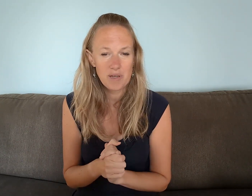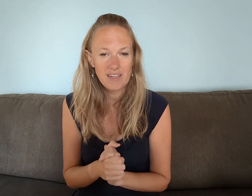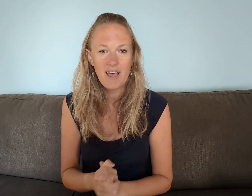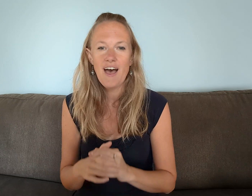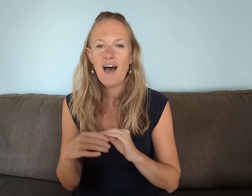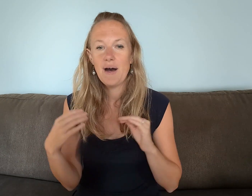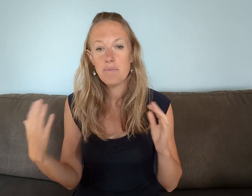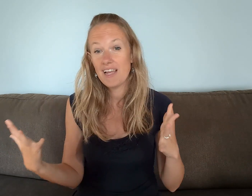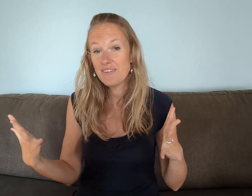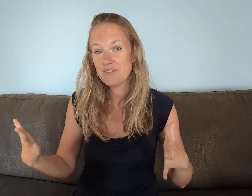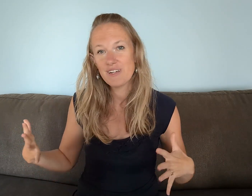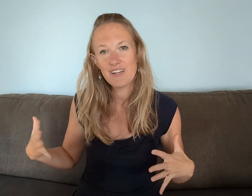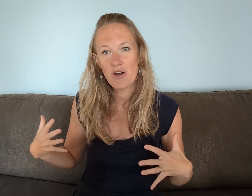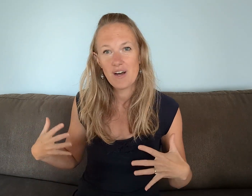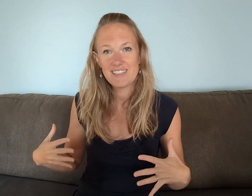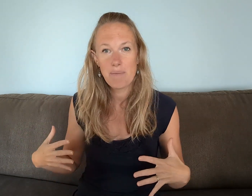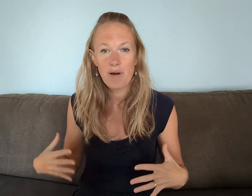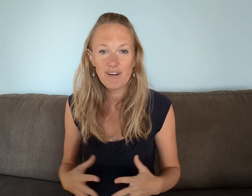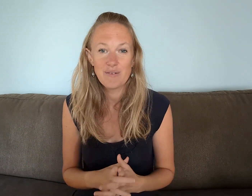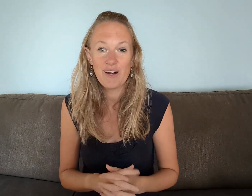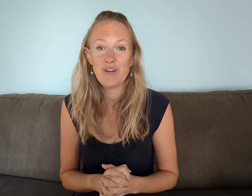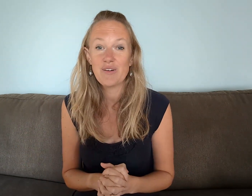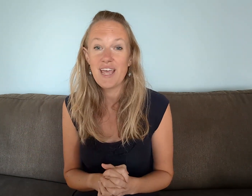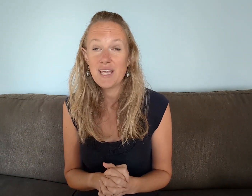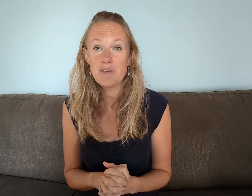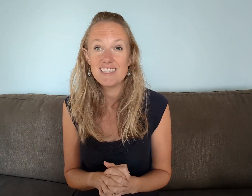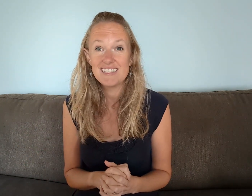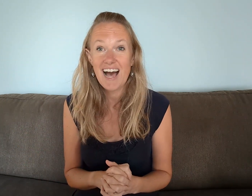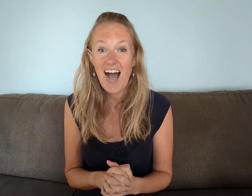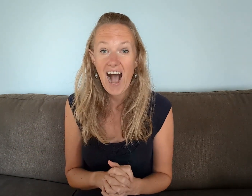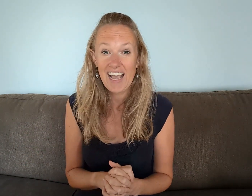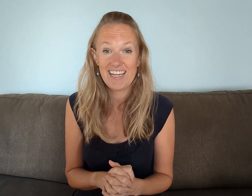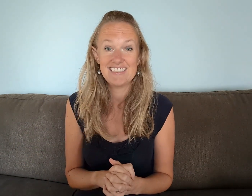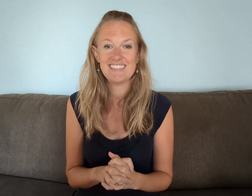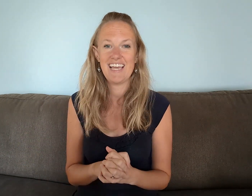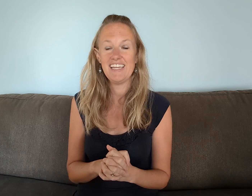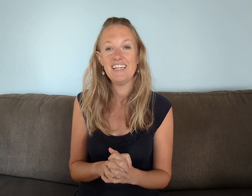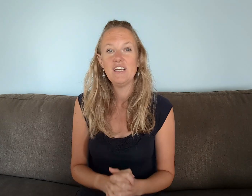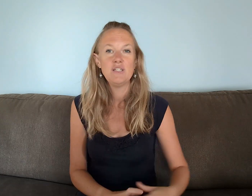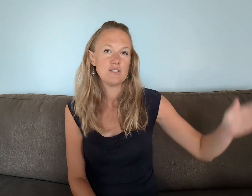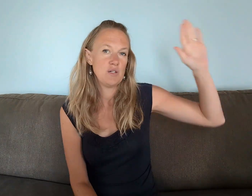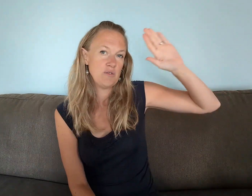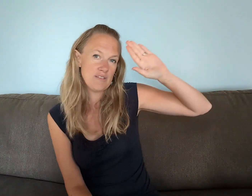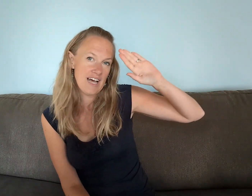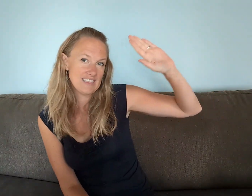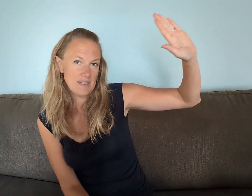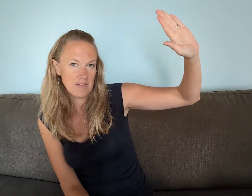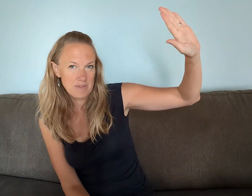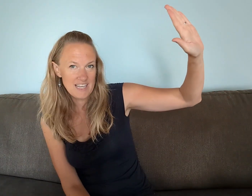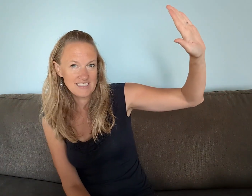repeat. But anyways, we're going to go on to that part where your name is the highest, okay? So that's something possessive